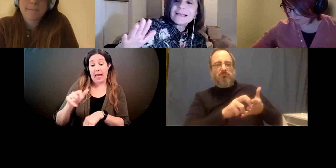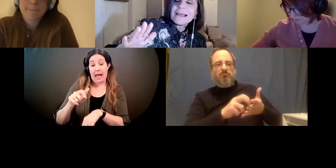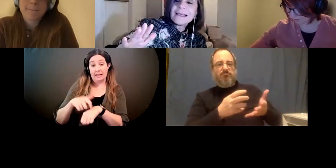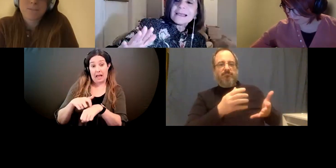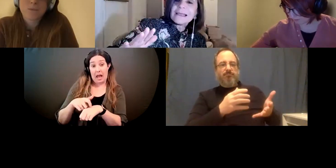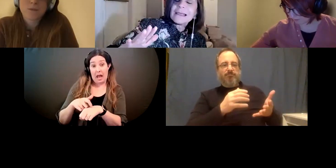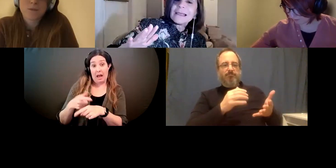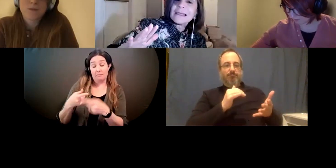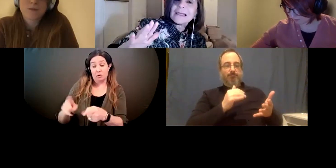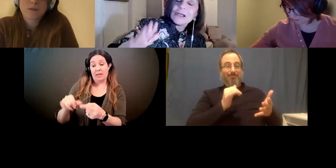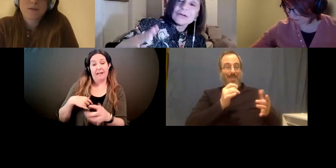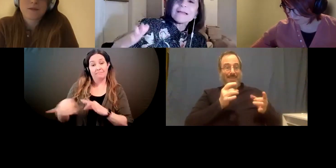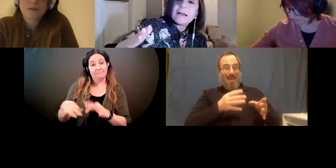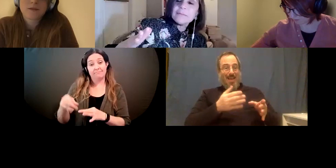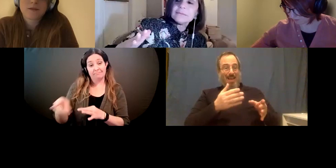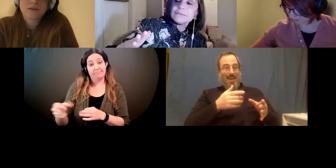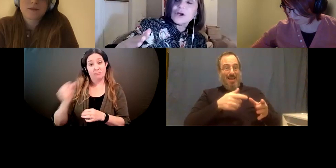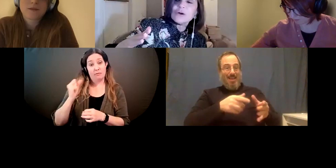I say, here